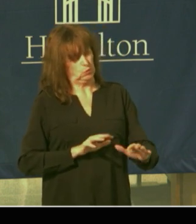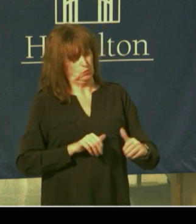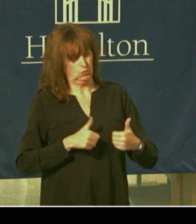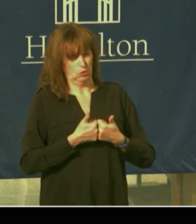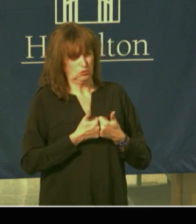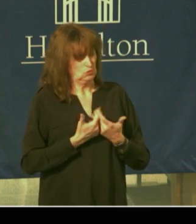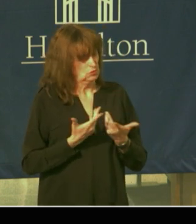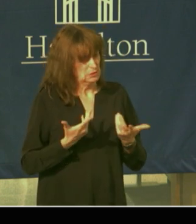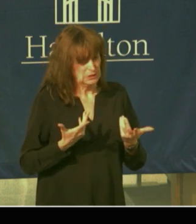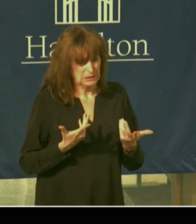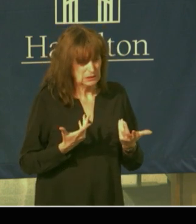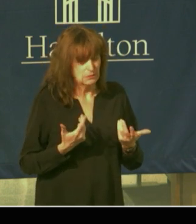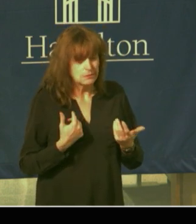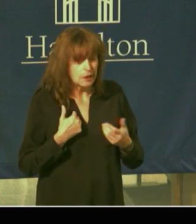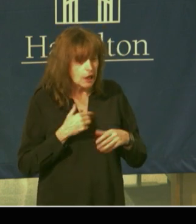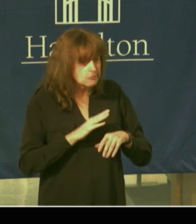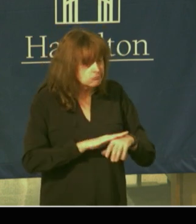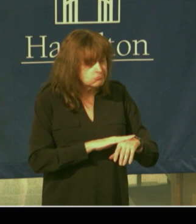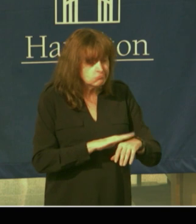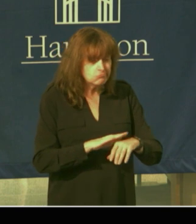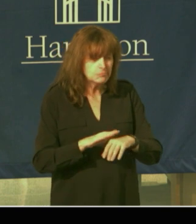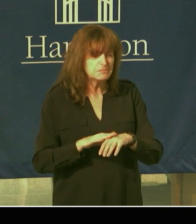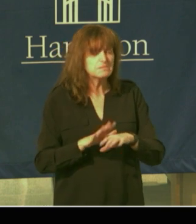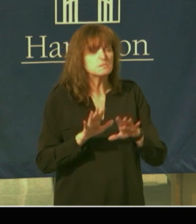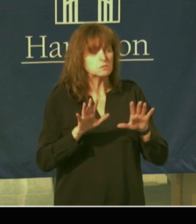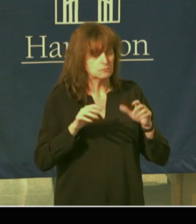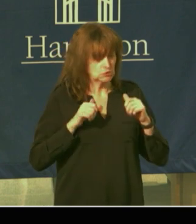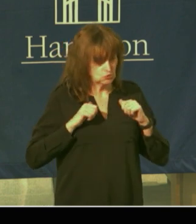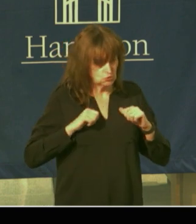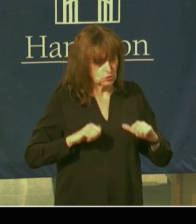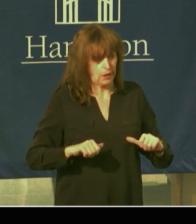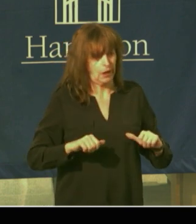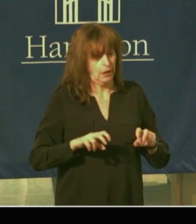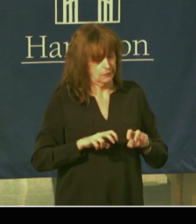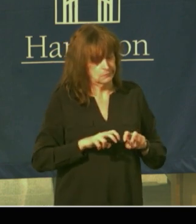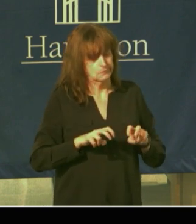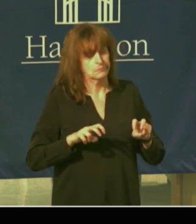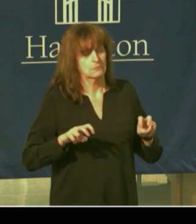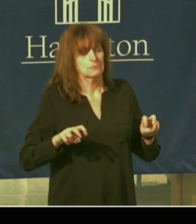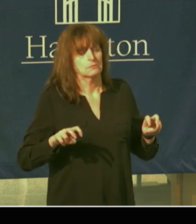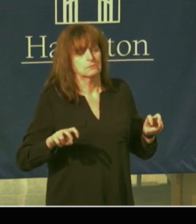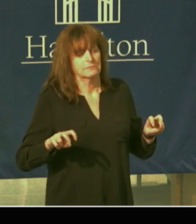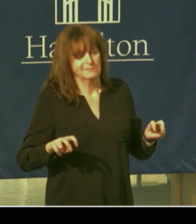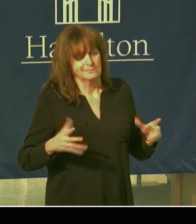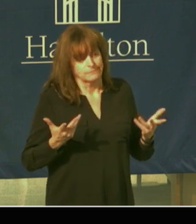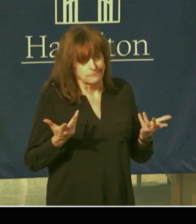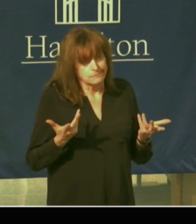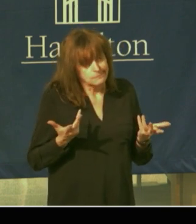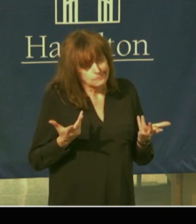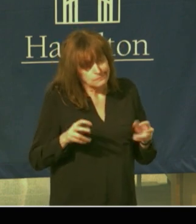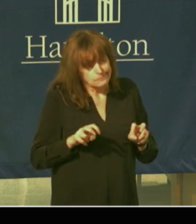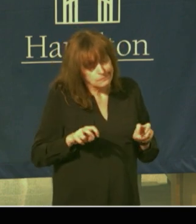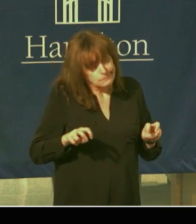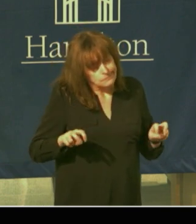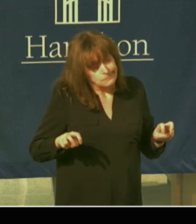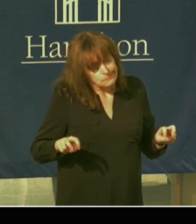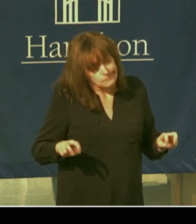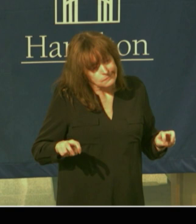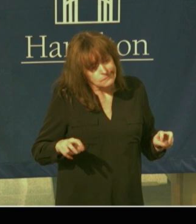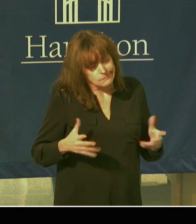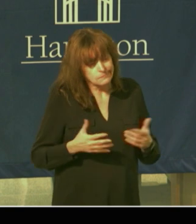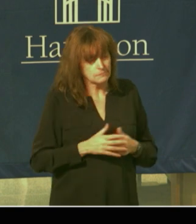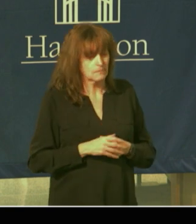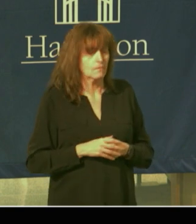degree possible, maintaining social distancing. One of my colleagues that was interviewed a few weeks back